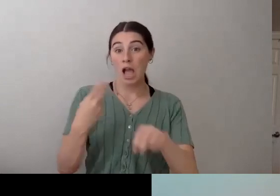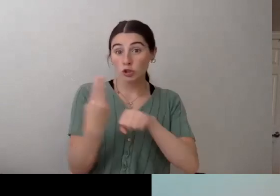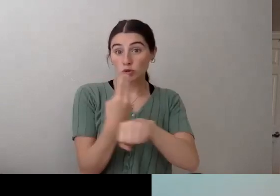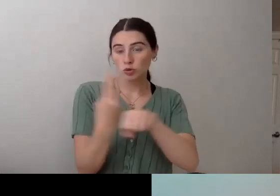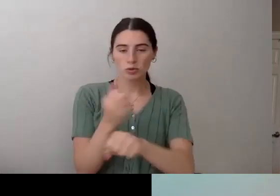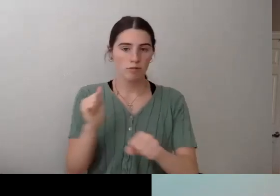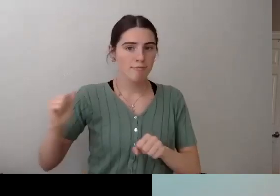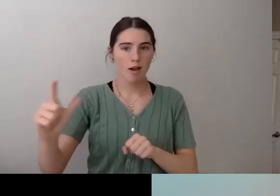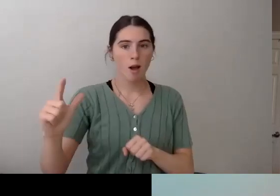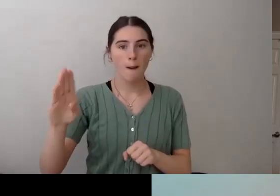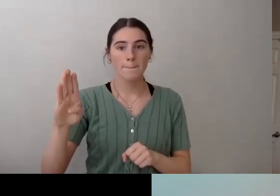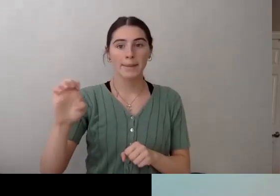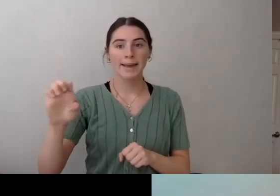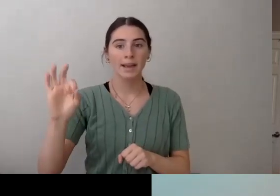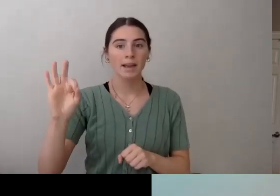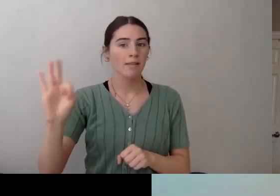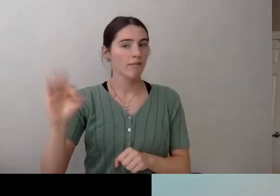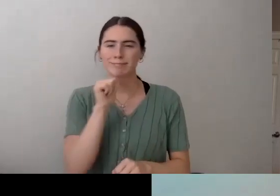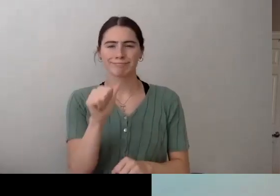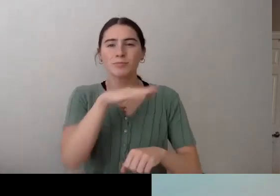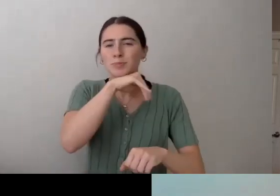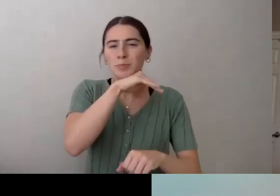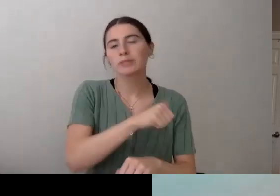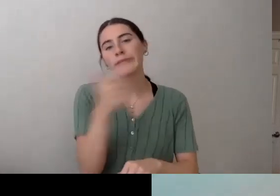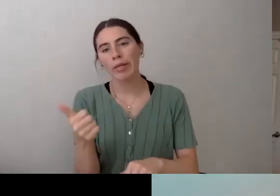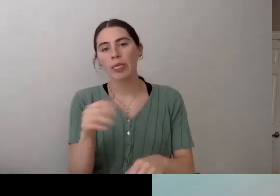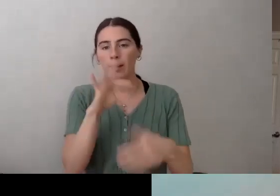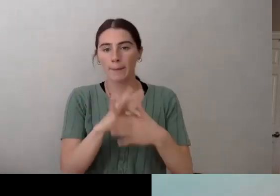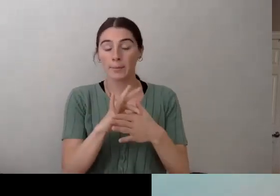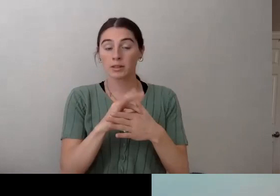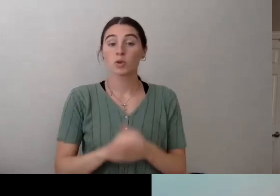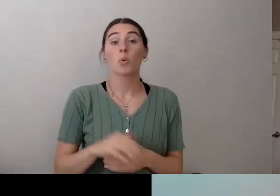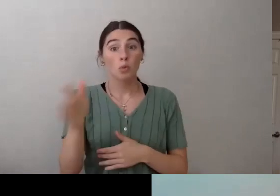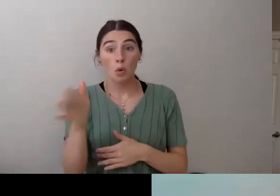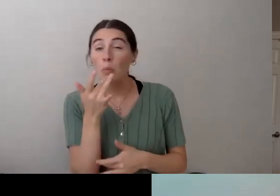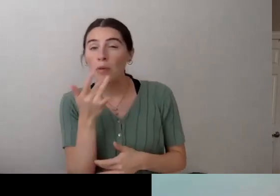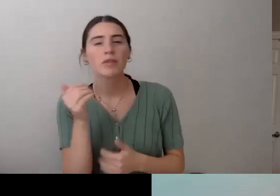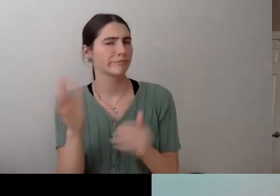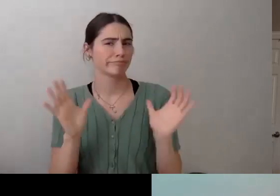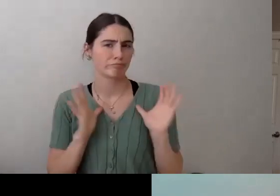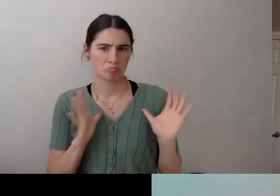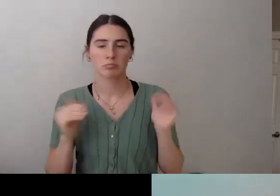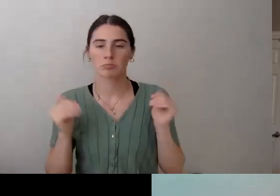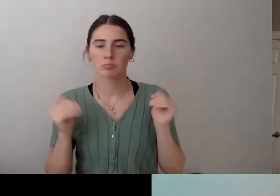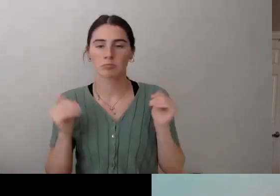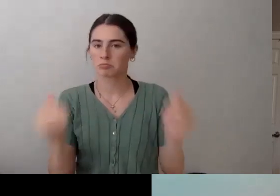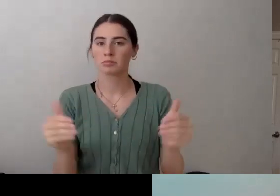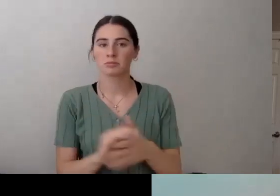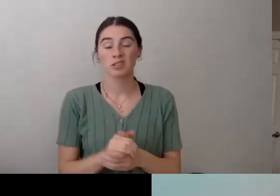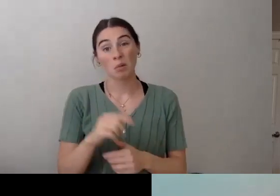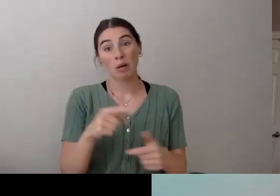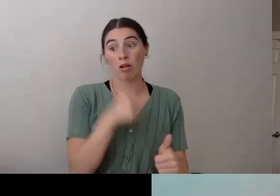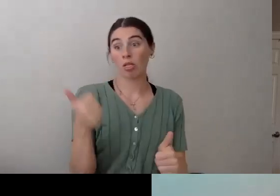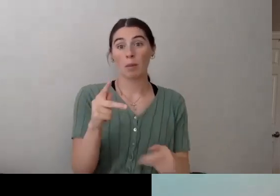though. But yeah, absolutely. Go ahead and put some in yours, whatever you prefer. Some people like veal, some people